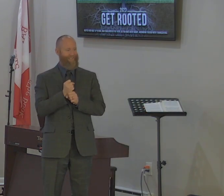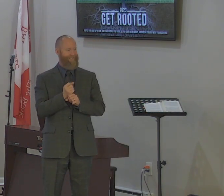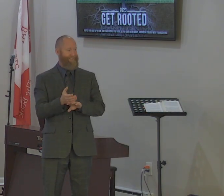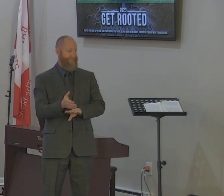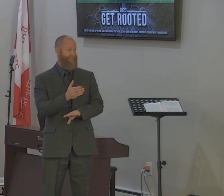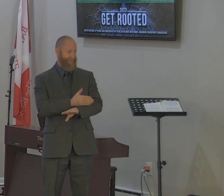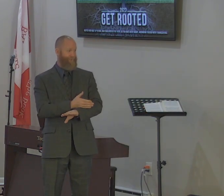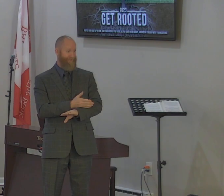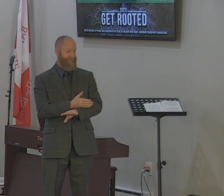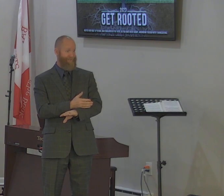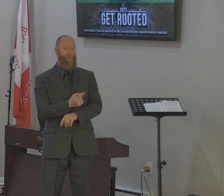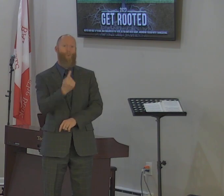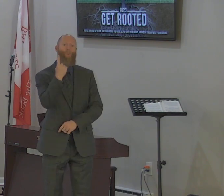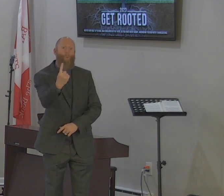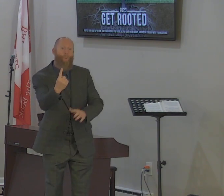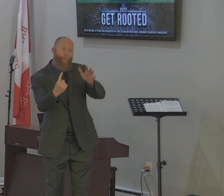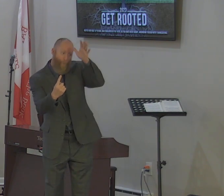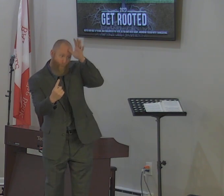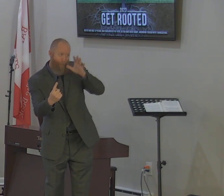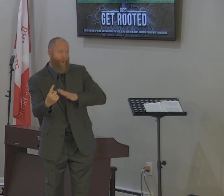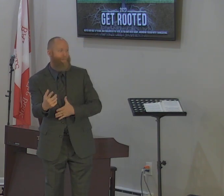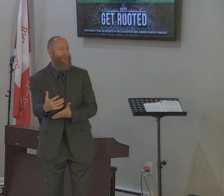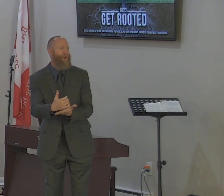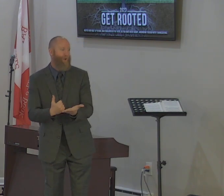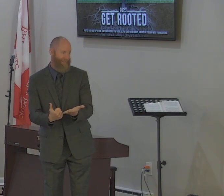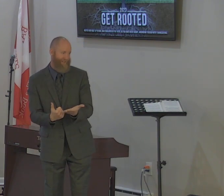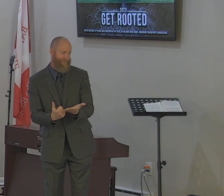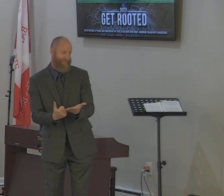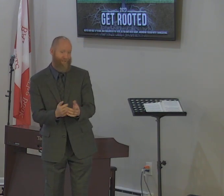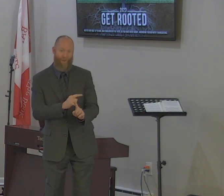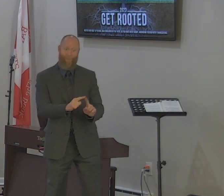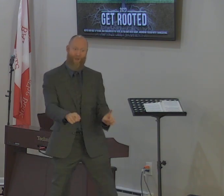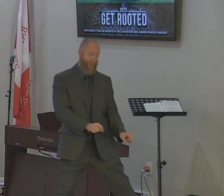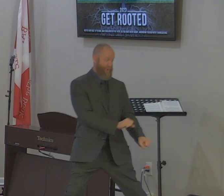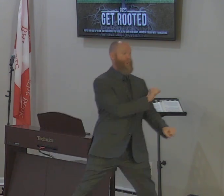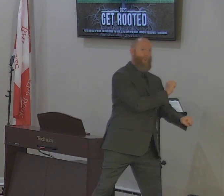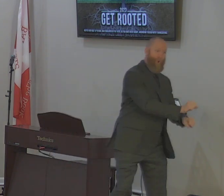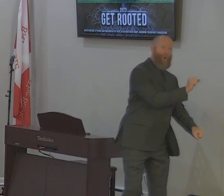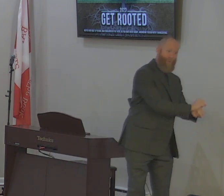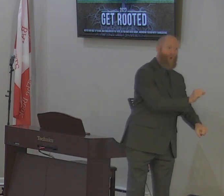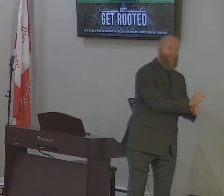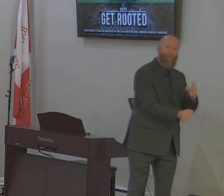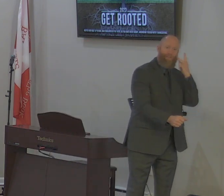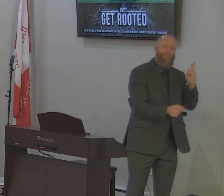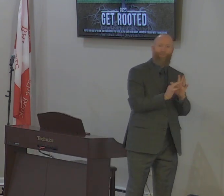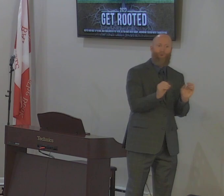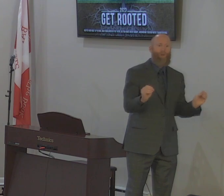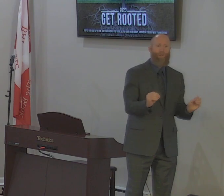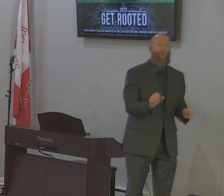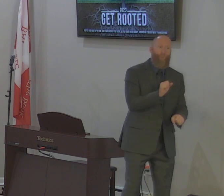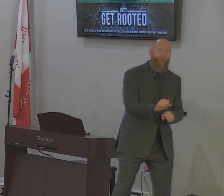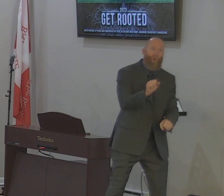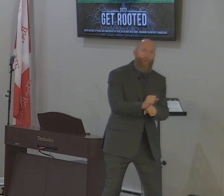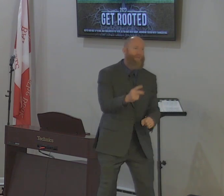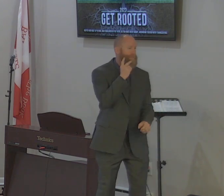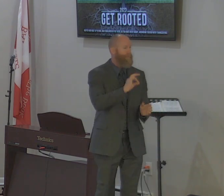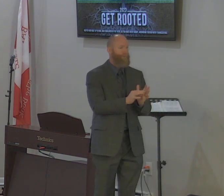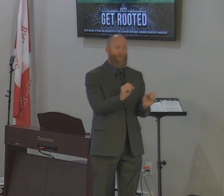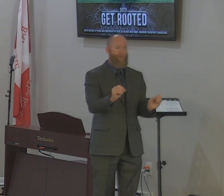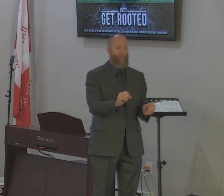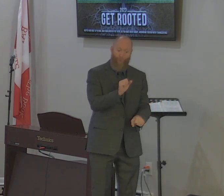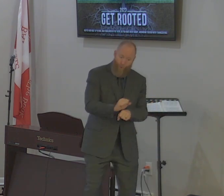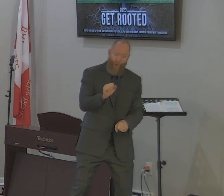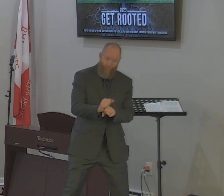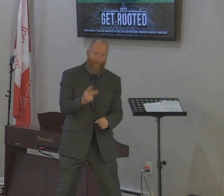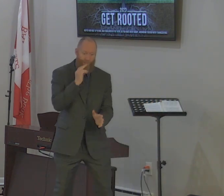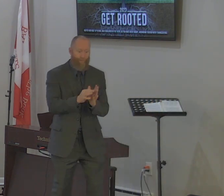Just because you're not in the fruit plucking part of the field does not mean that what you're doing is not worthwhile. Does not mean that